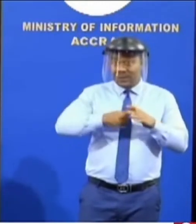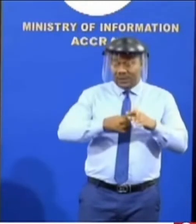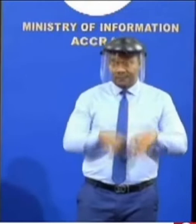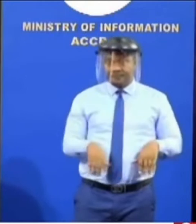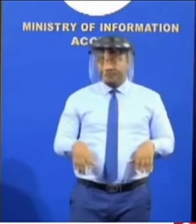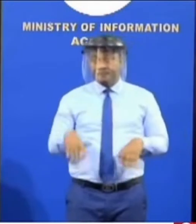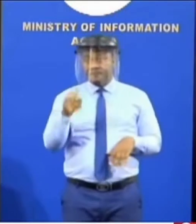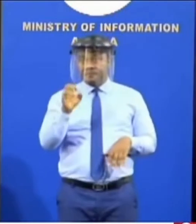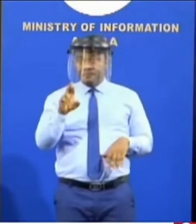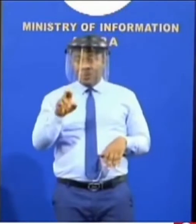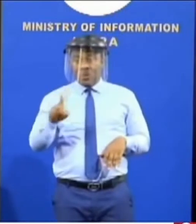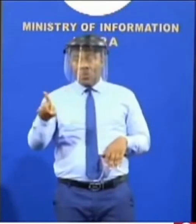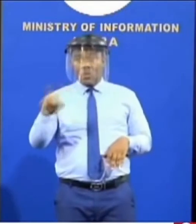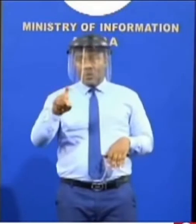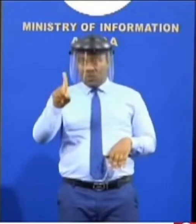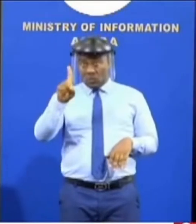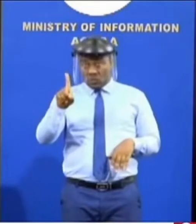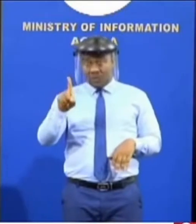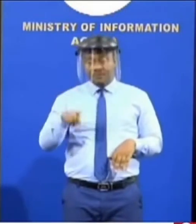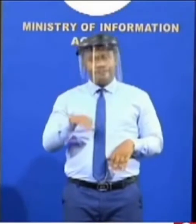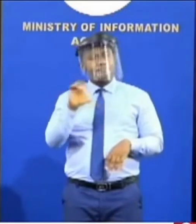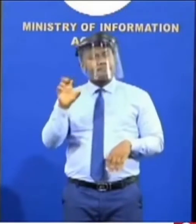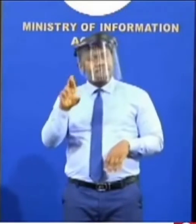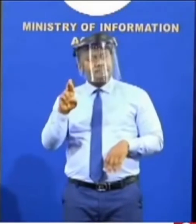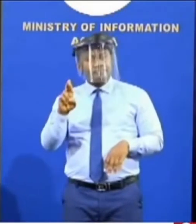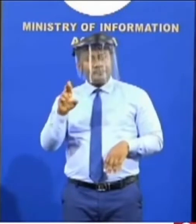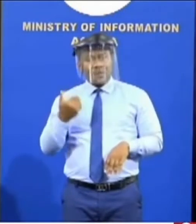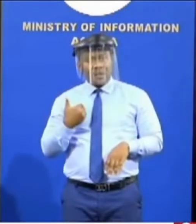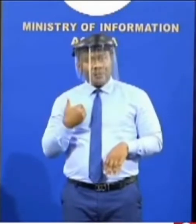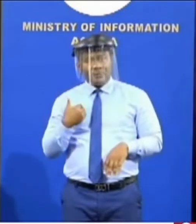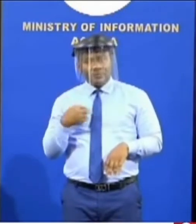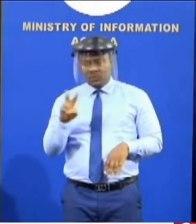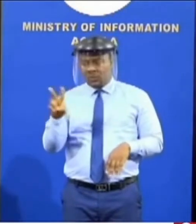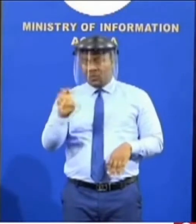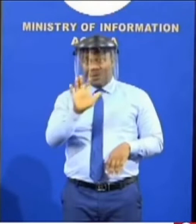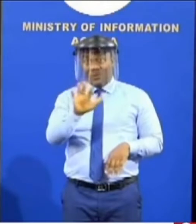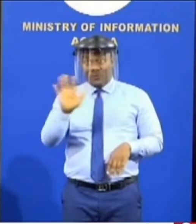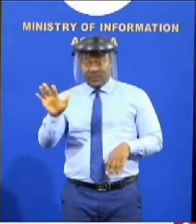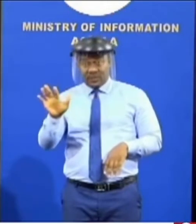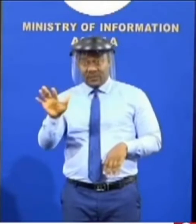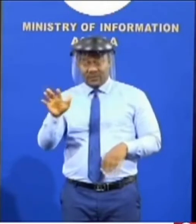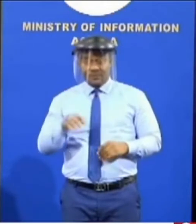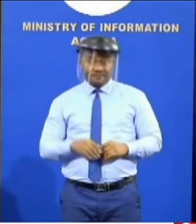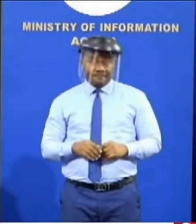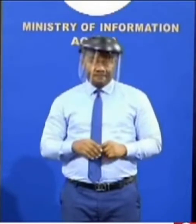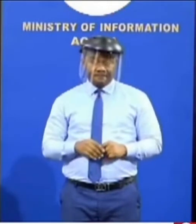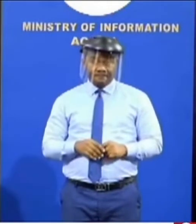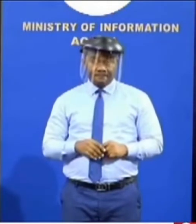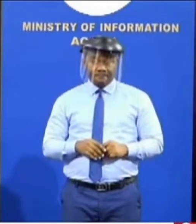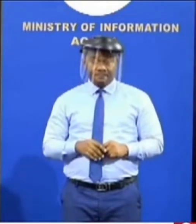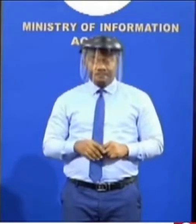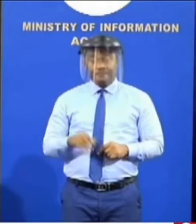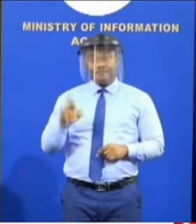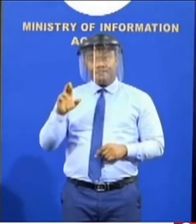has 101 active cases. Central region has 255 active cases, with Greater